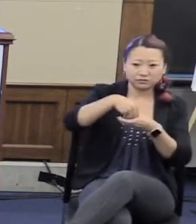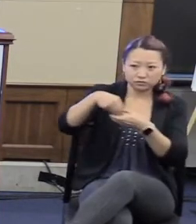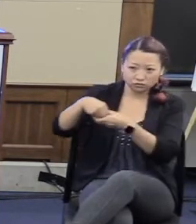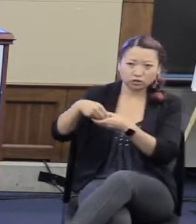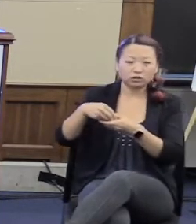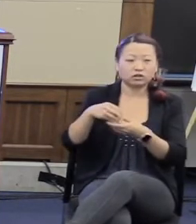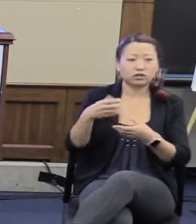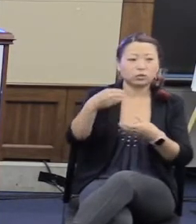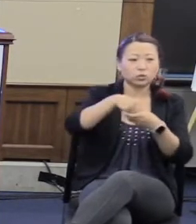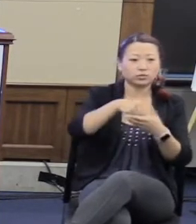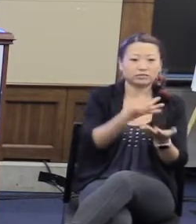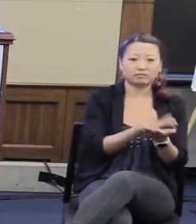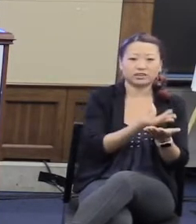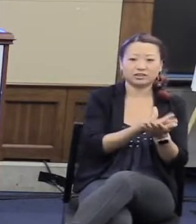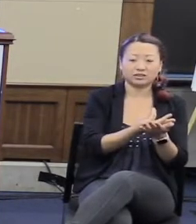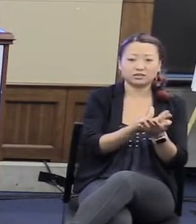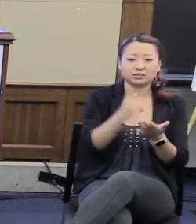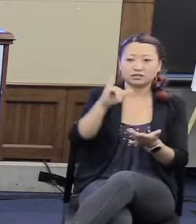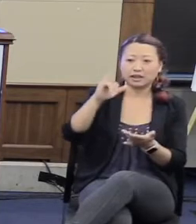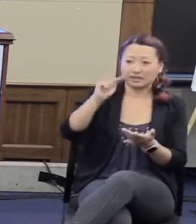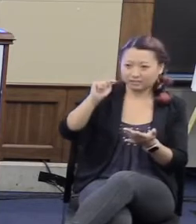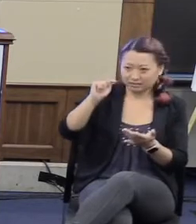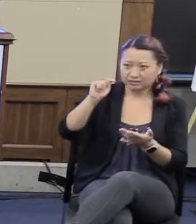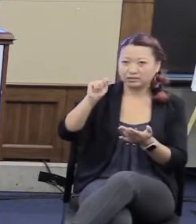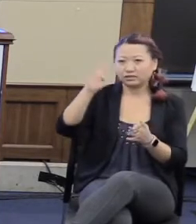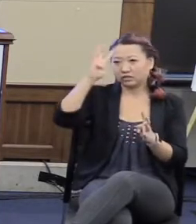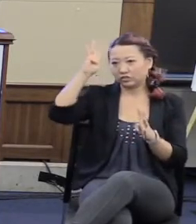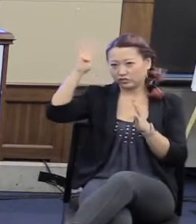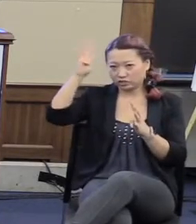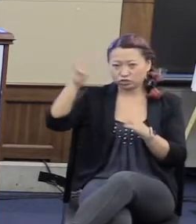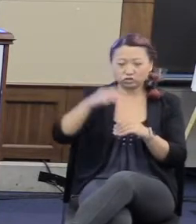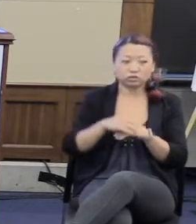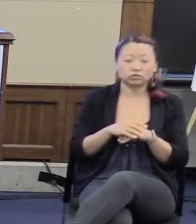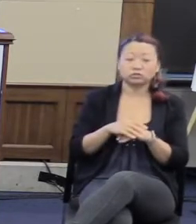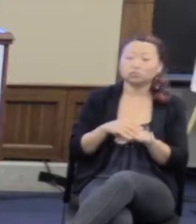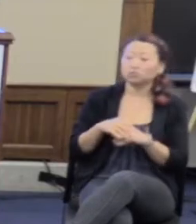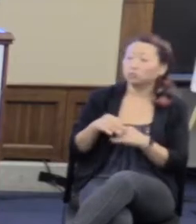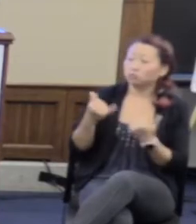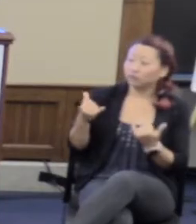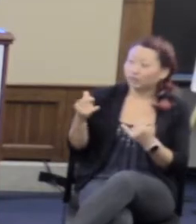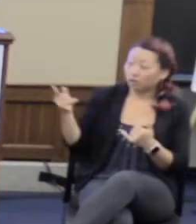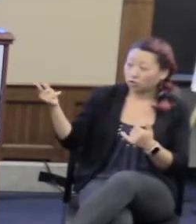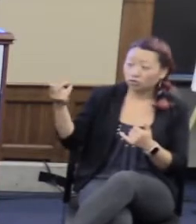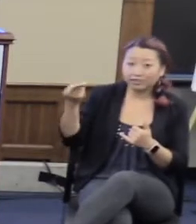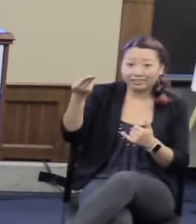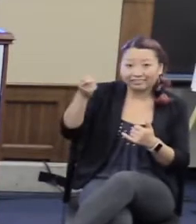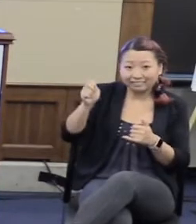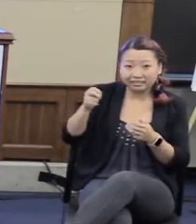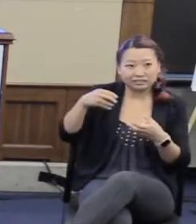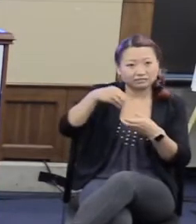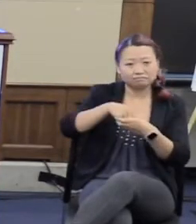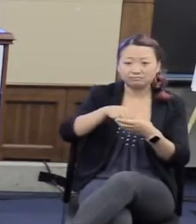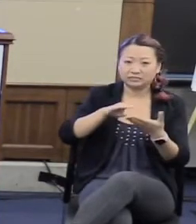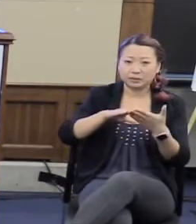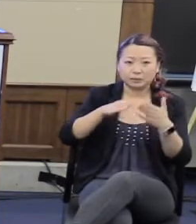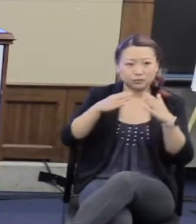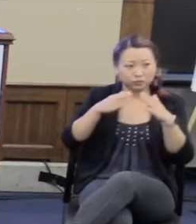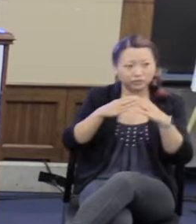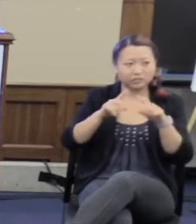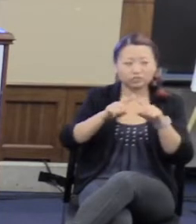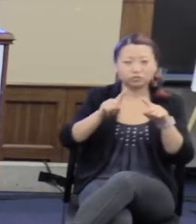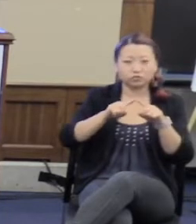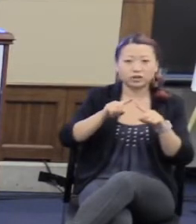finance, IT, and innovation. He is currently the company's Community and Stakeholder